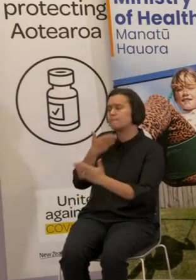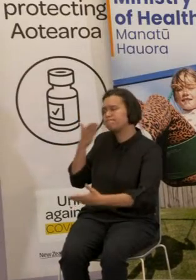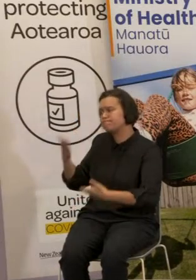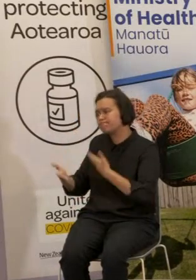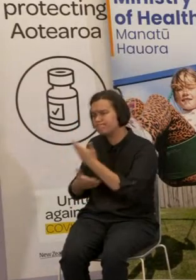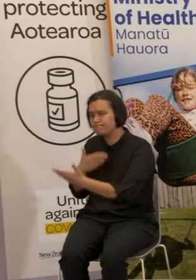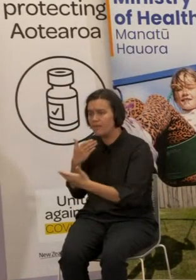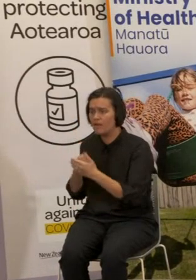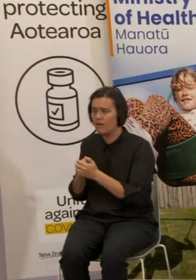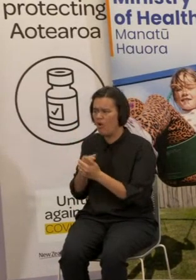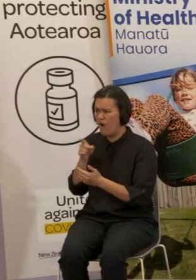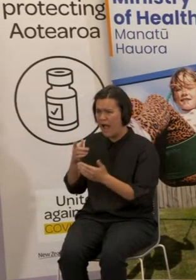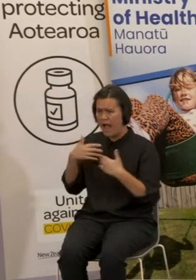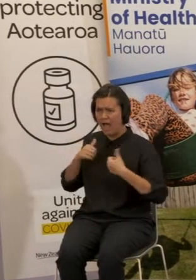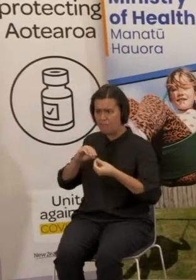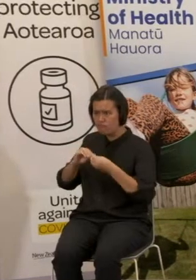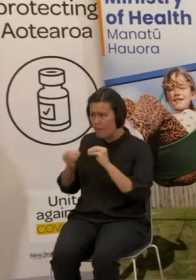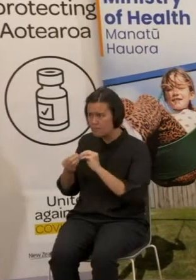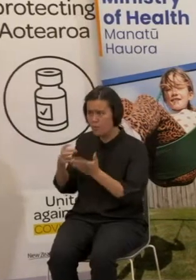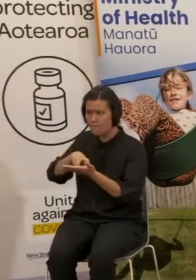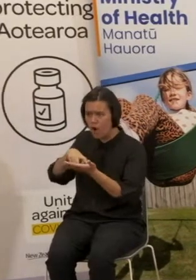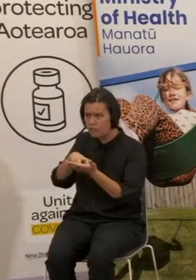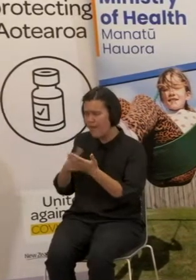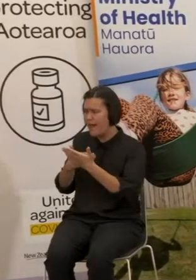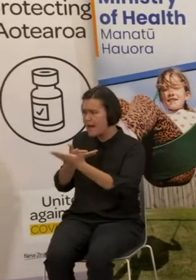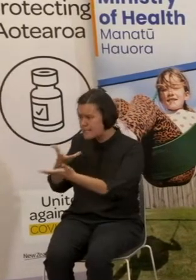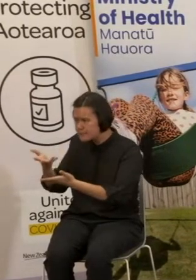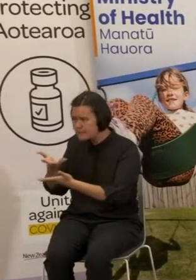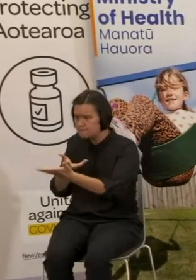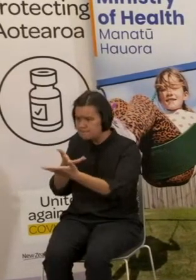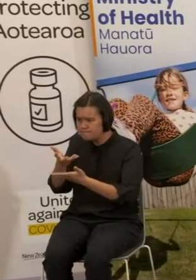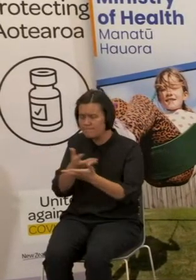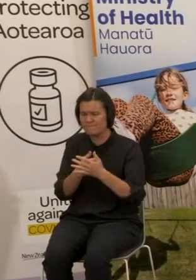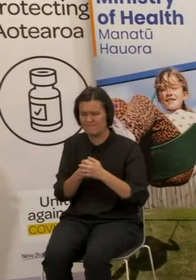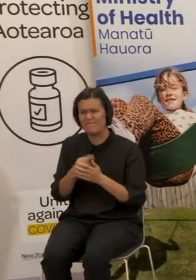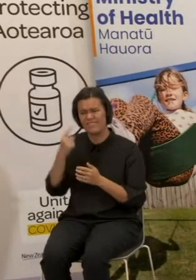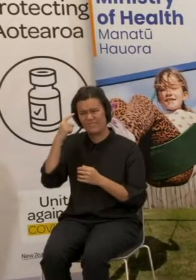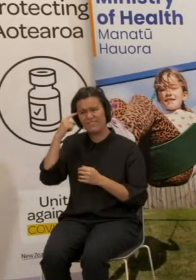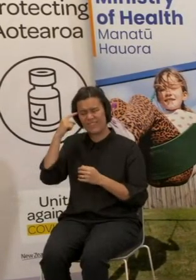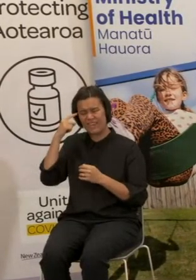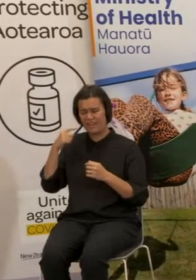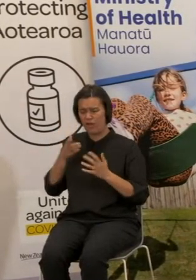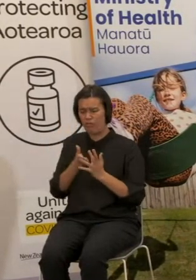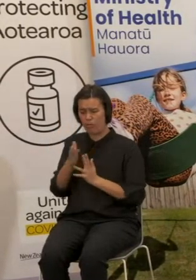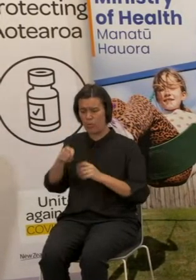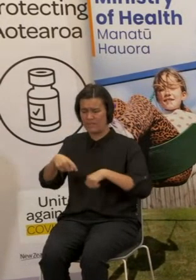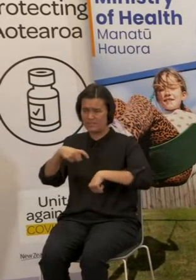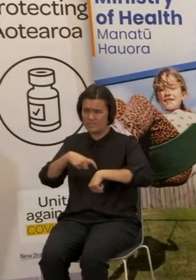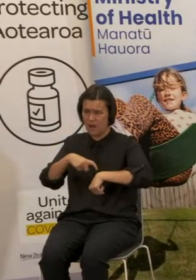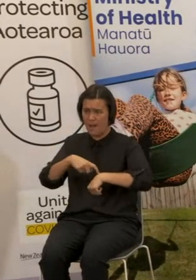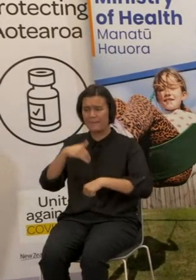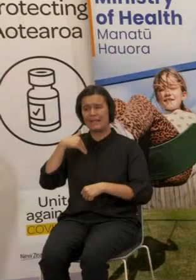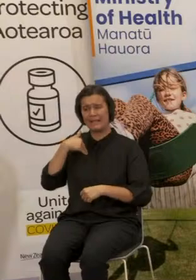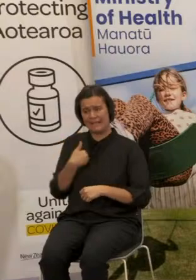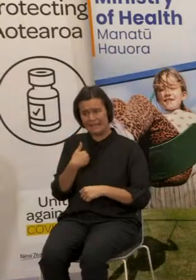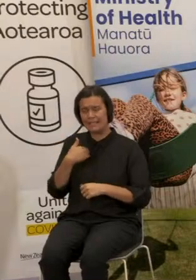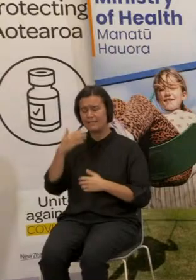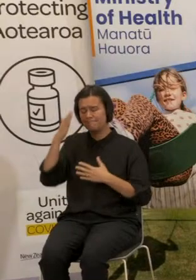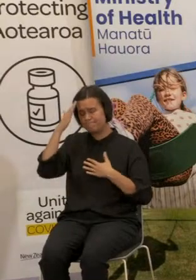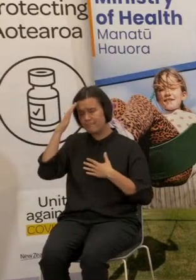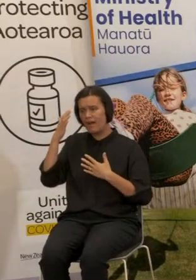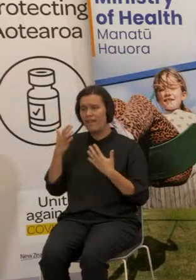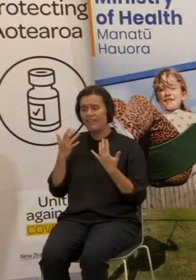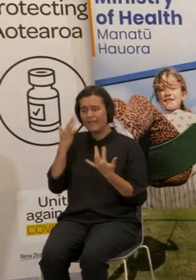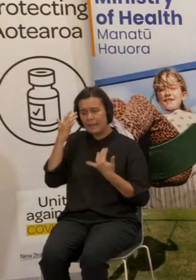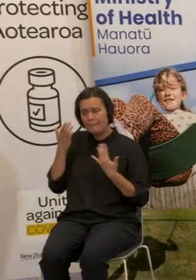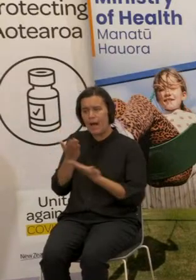dispossessed for all sorts of reasons. We need a huge amount of understanding and compassion as to why the last 10% of people are scared about